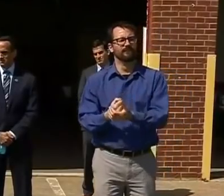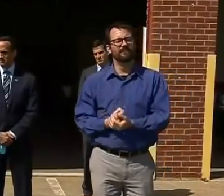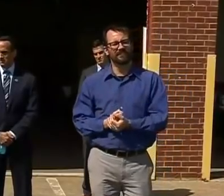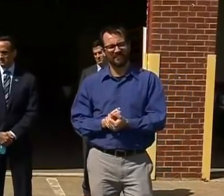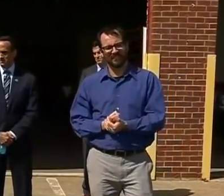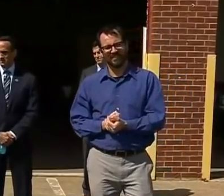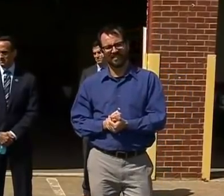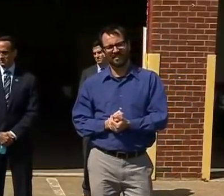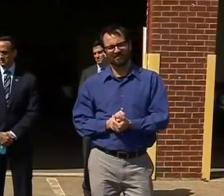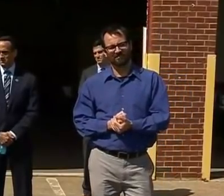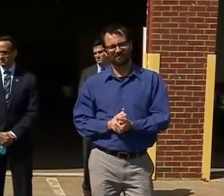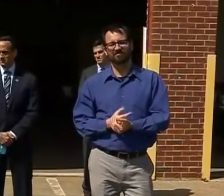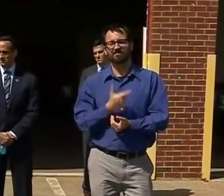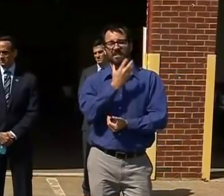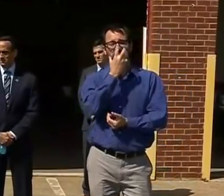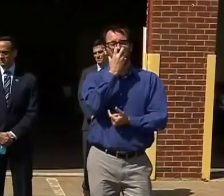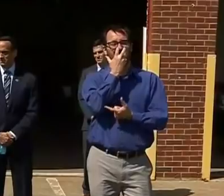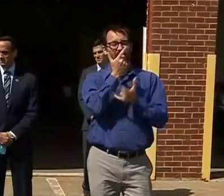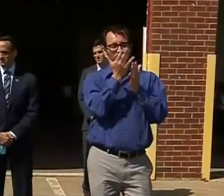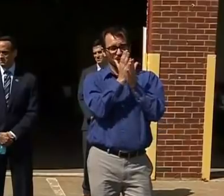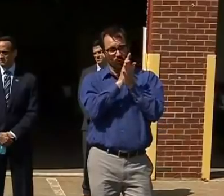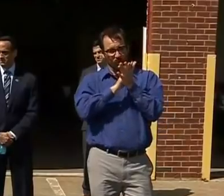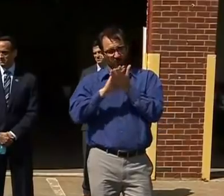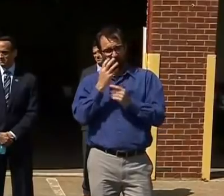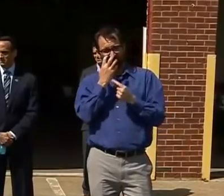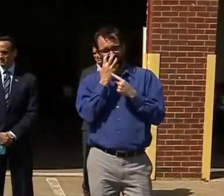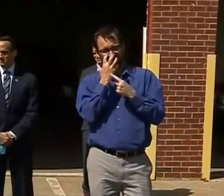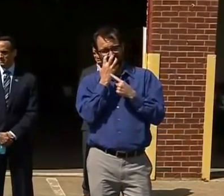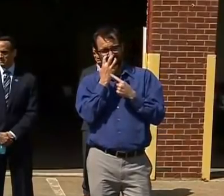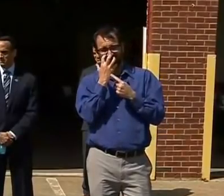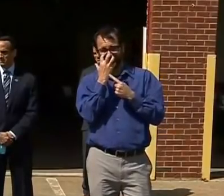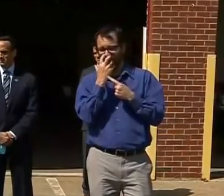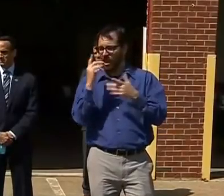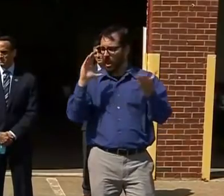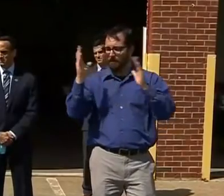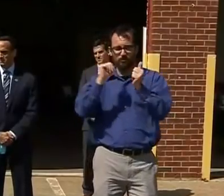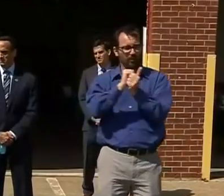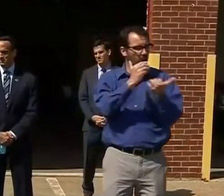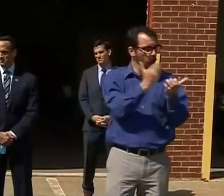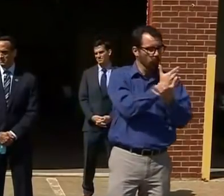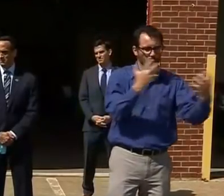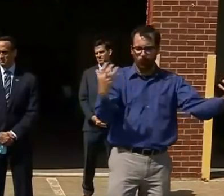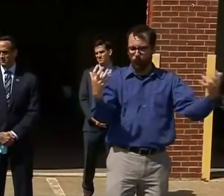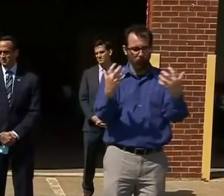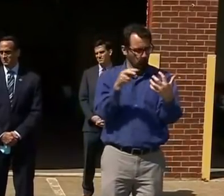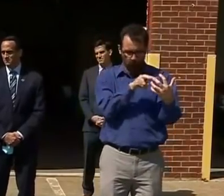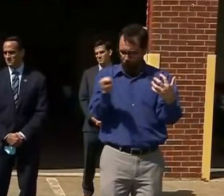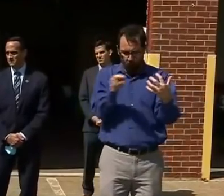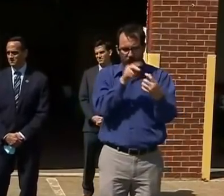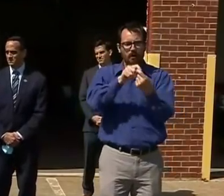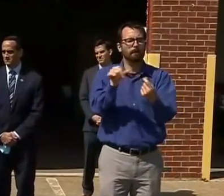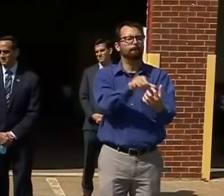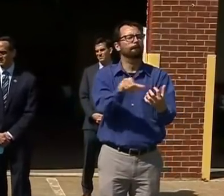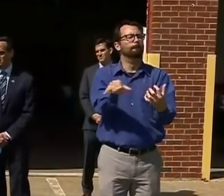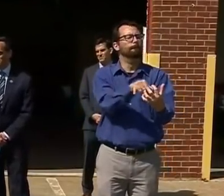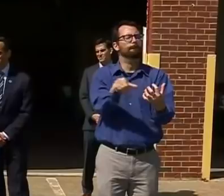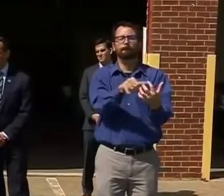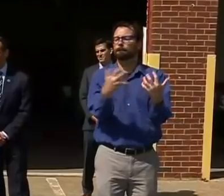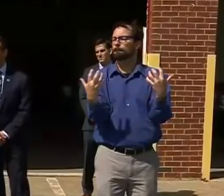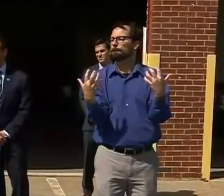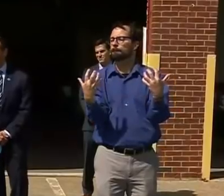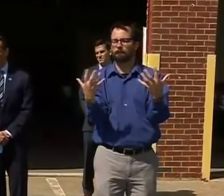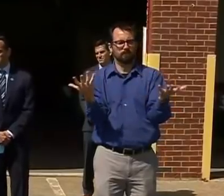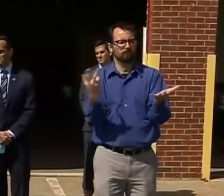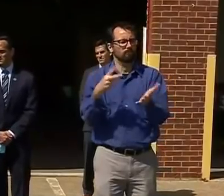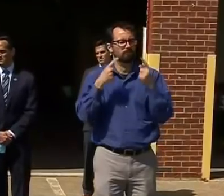mask that's purchased new from a manufacturer. So how many times can they be reused? In fact, Patel says up to 20 times. Last